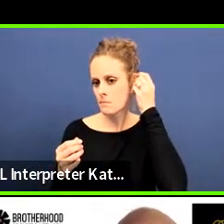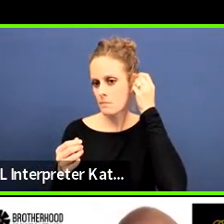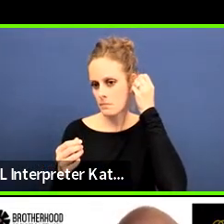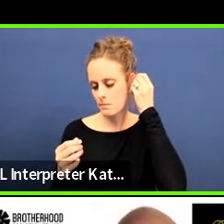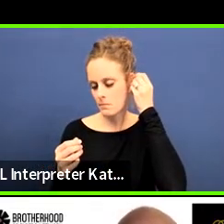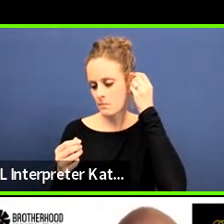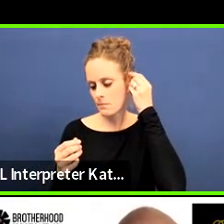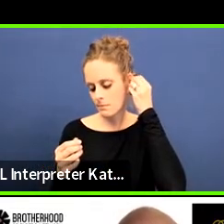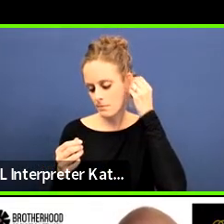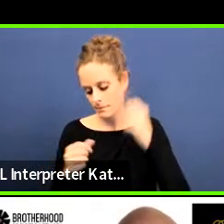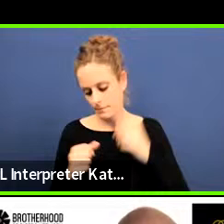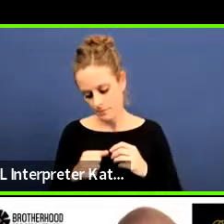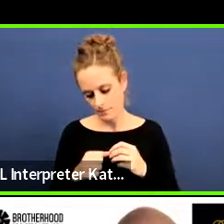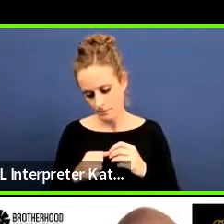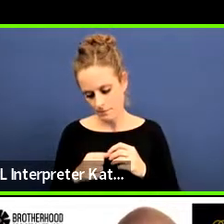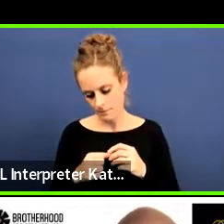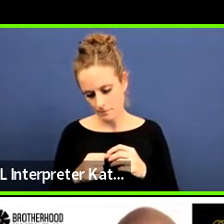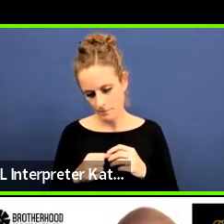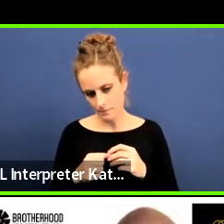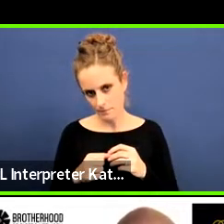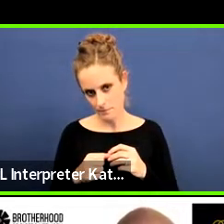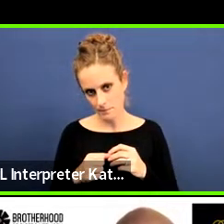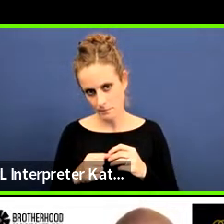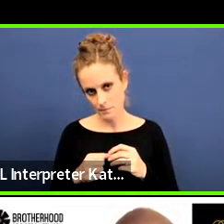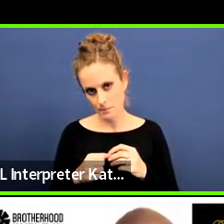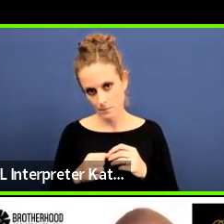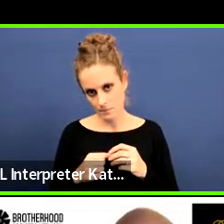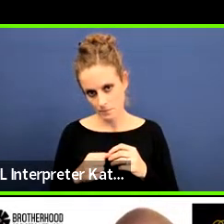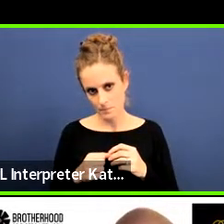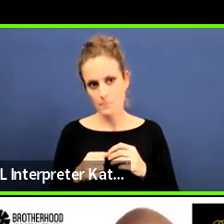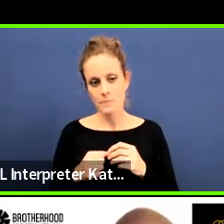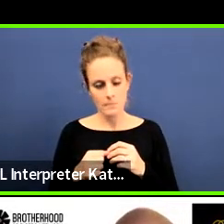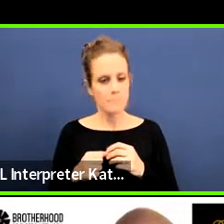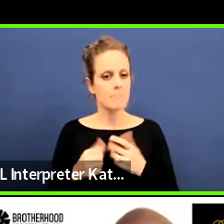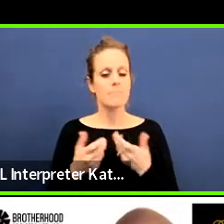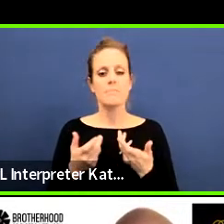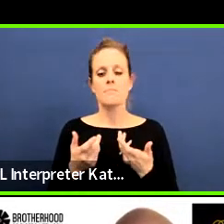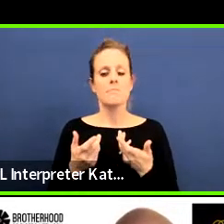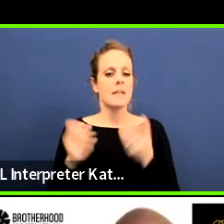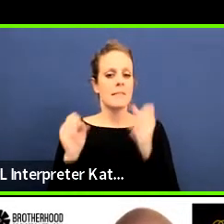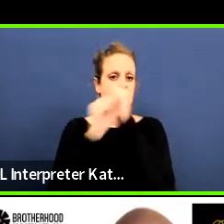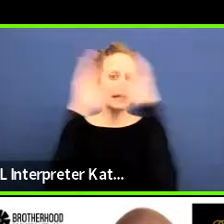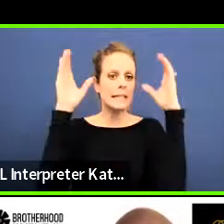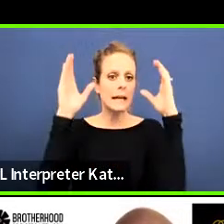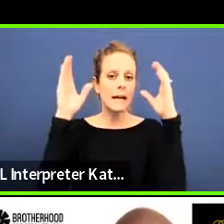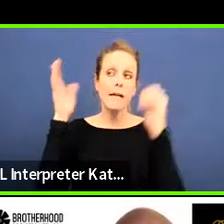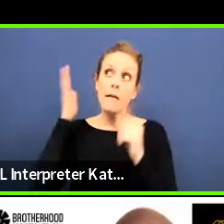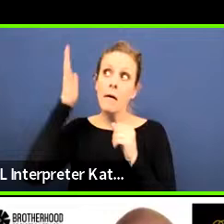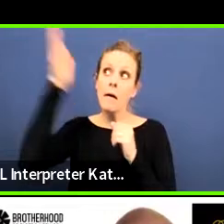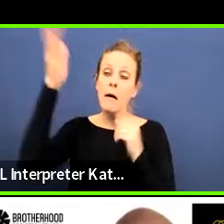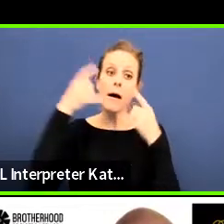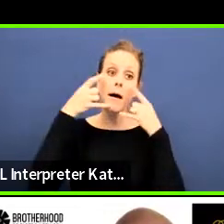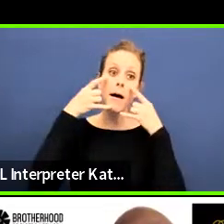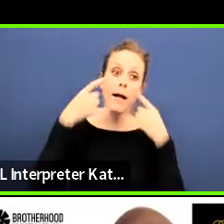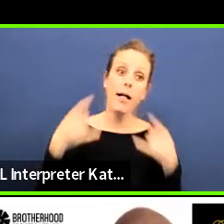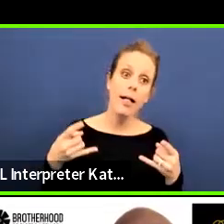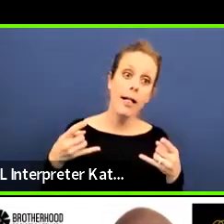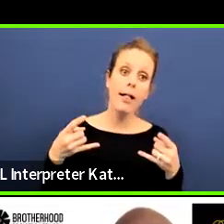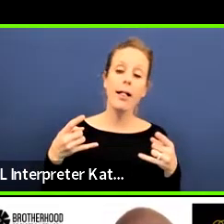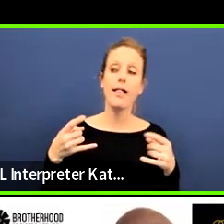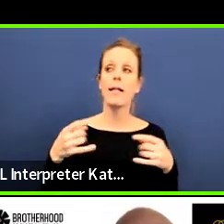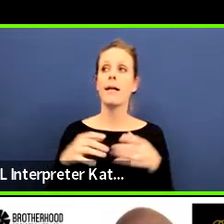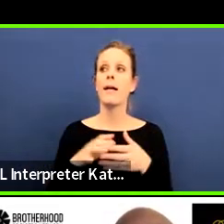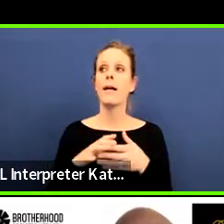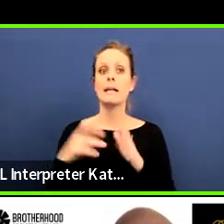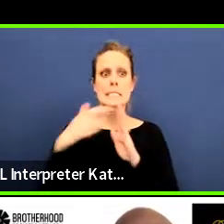are connected to this idea that we might be easing restrictions, right? That perception is super important, and how,